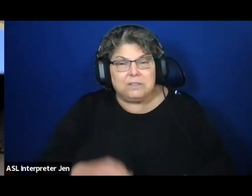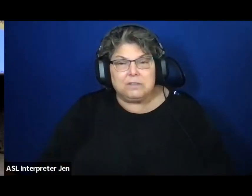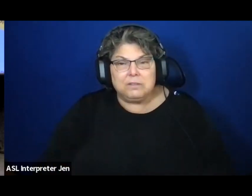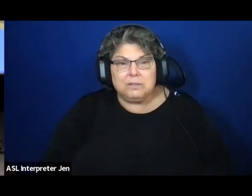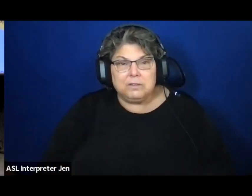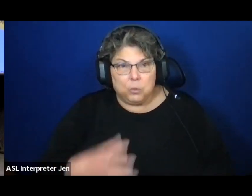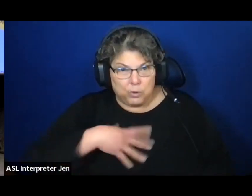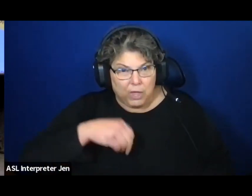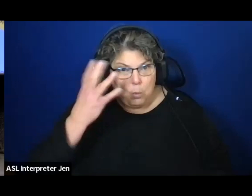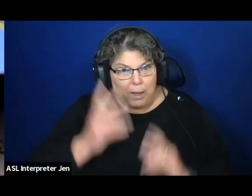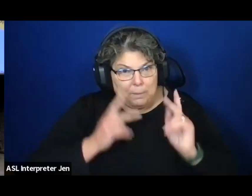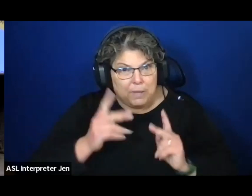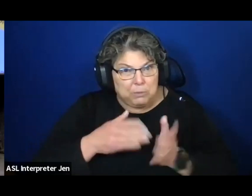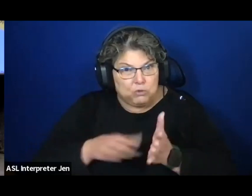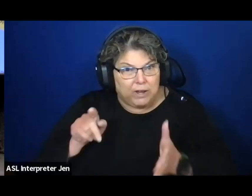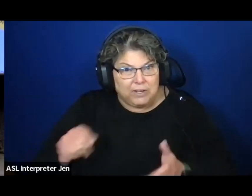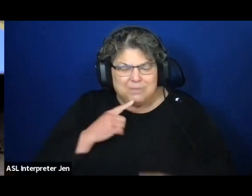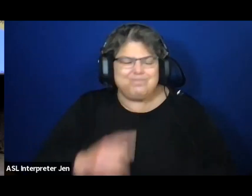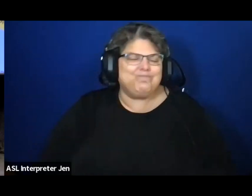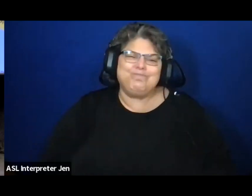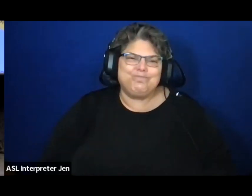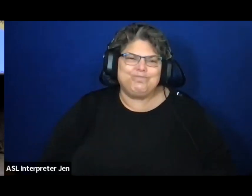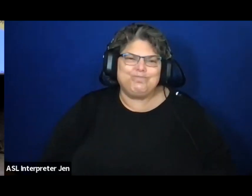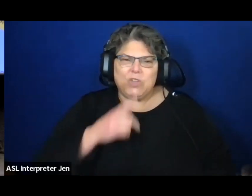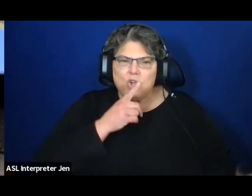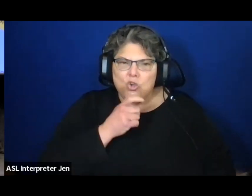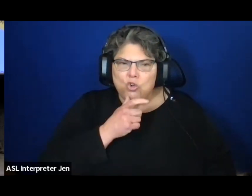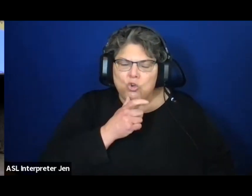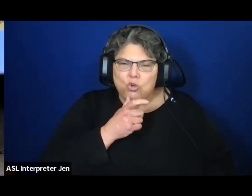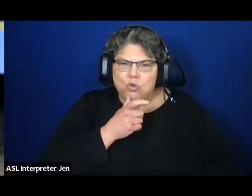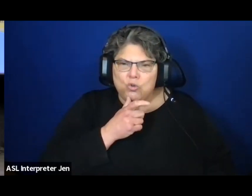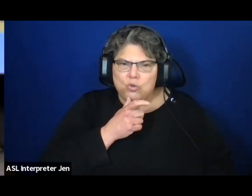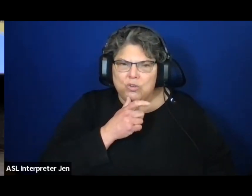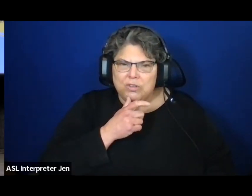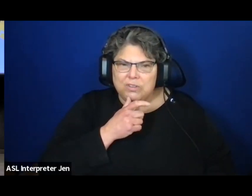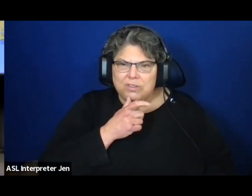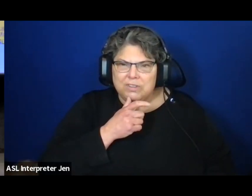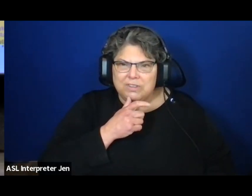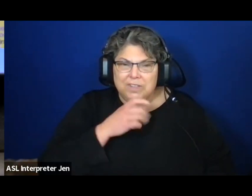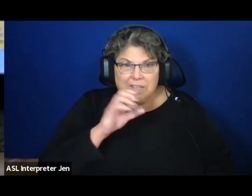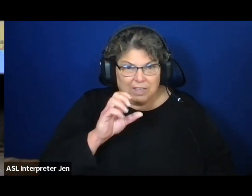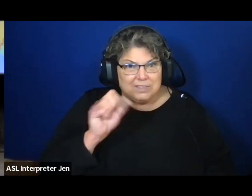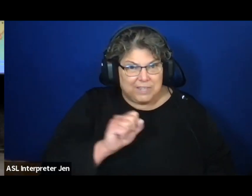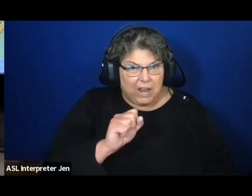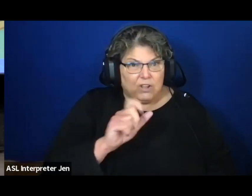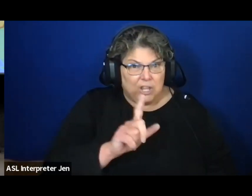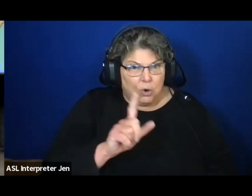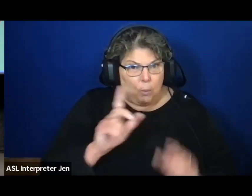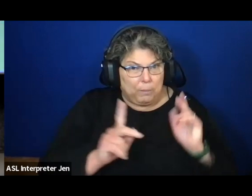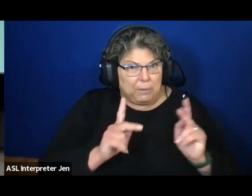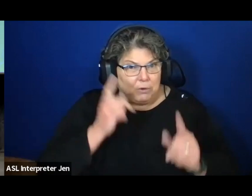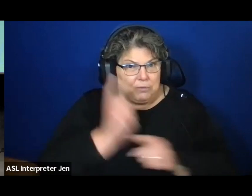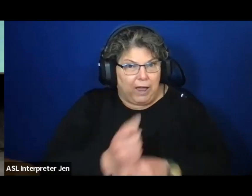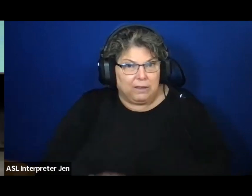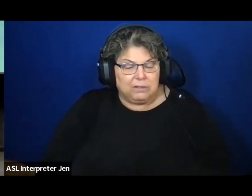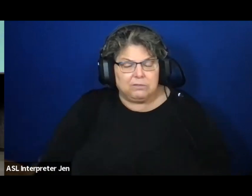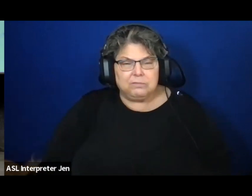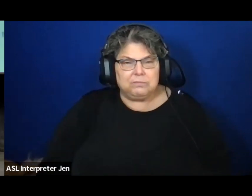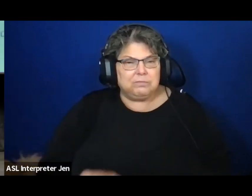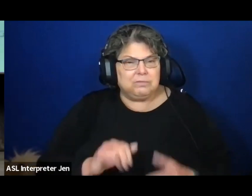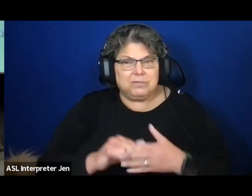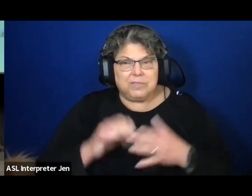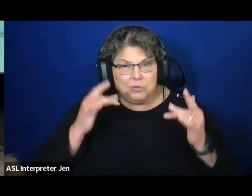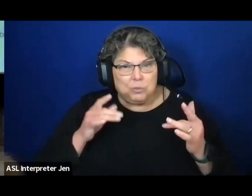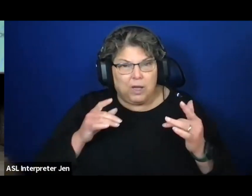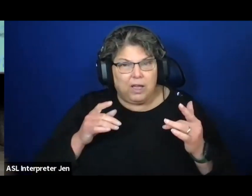white folks? Heck no. Who were they? They were Sierra Leoneans, right? So that's why George picks a